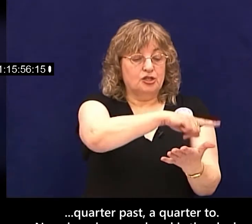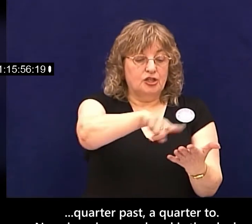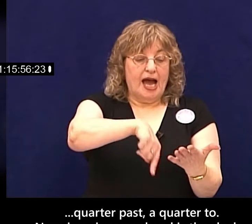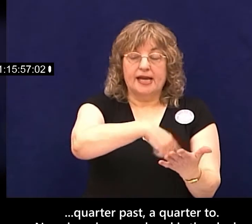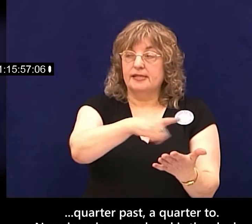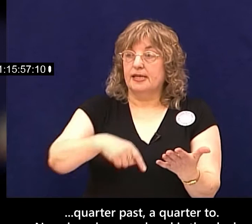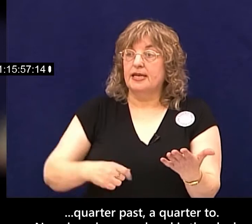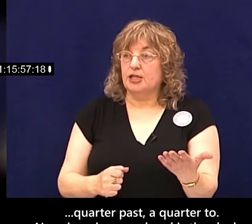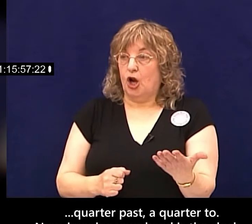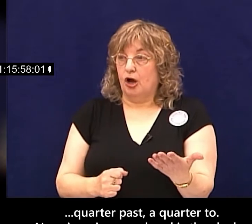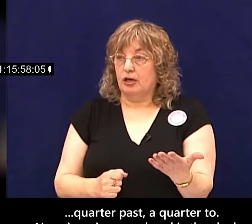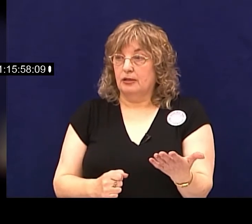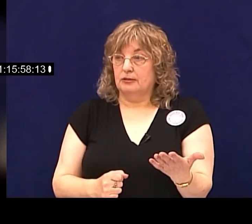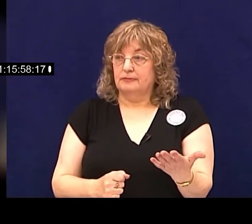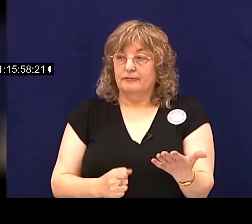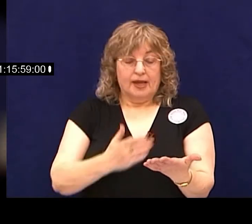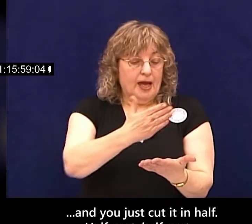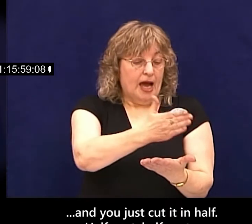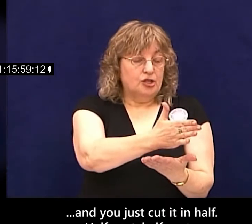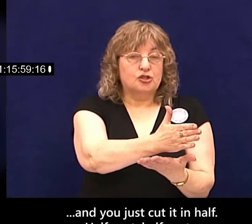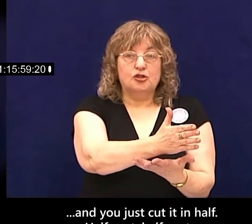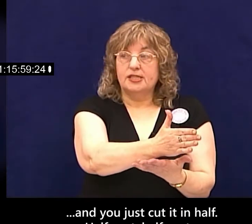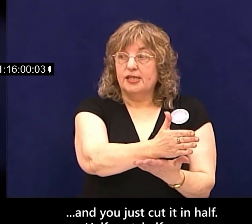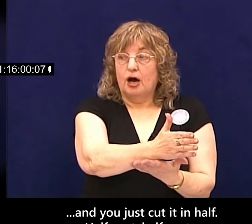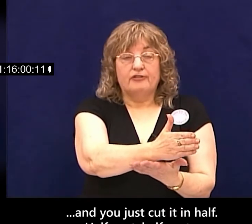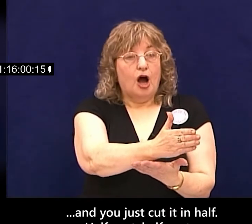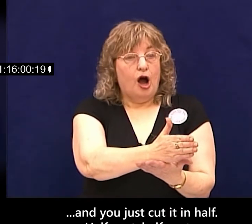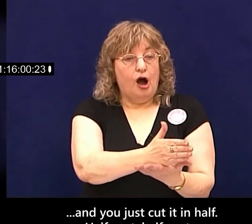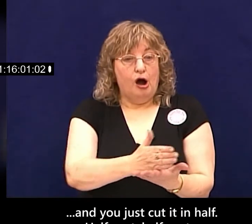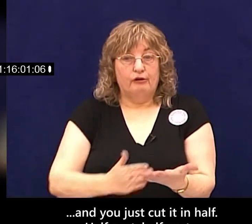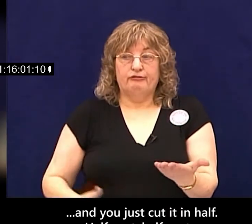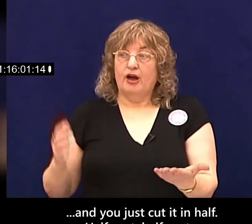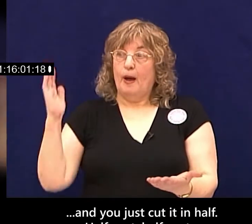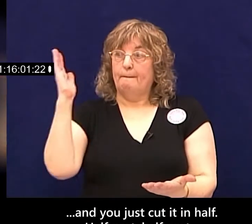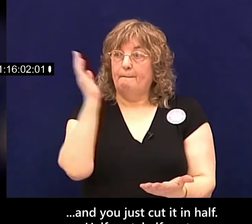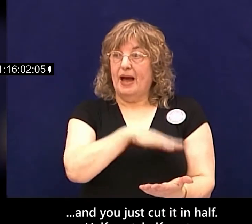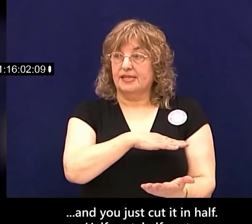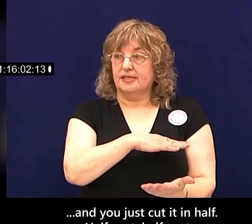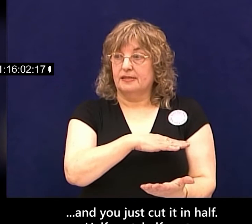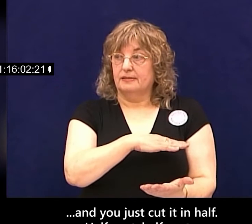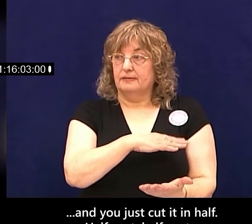your hand is the clock, and you just cut it in half. Half past